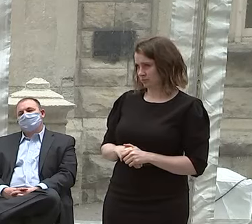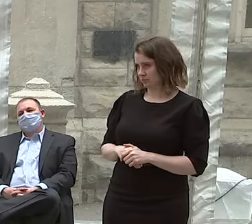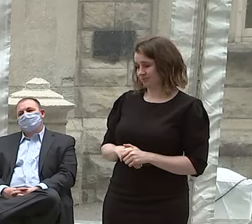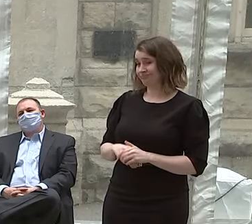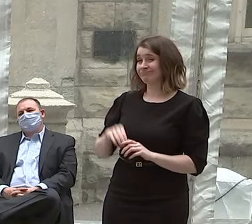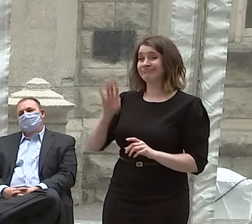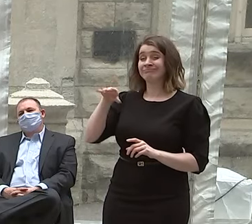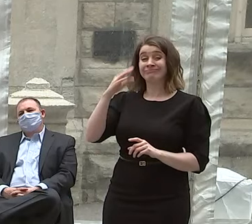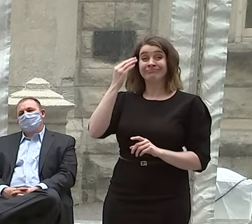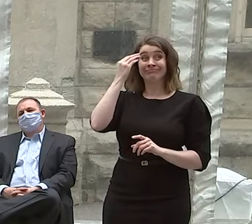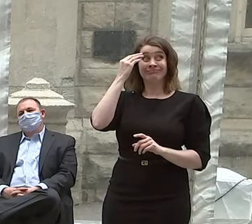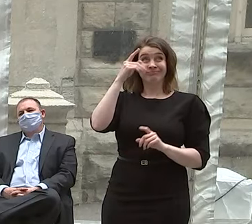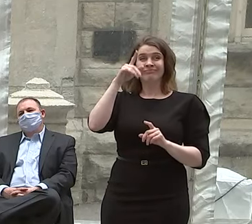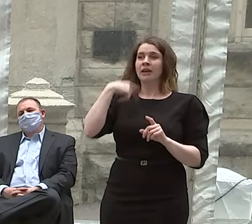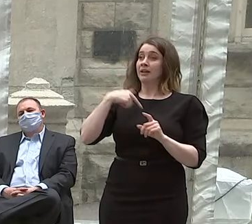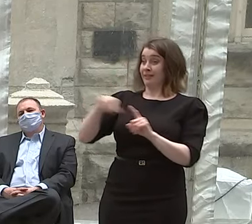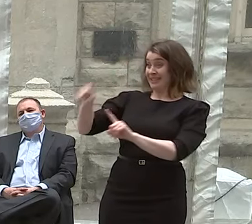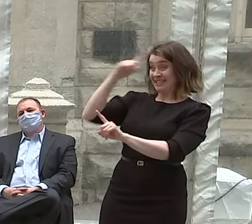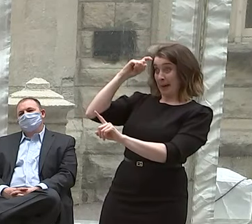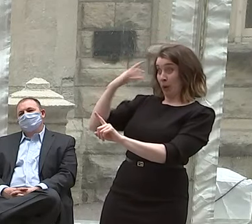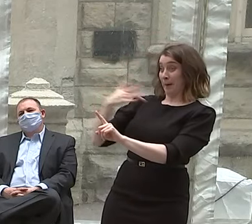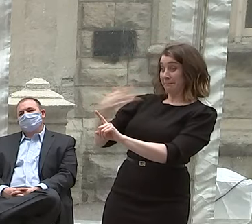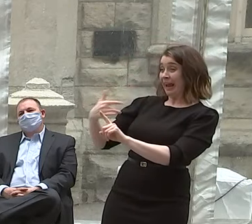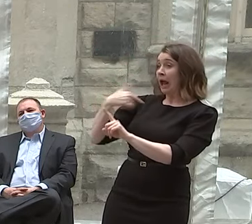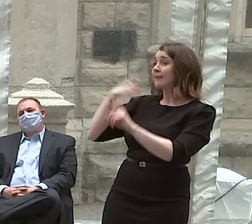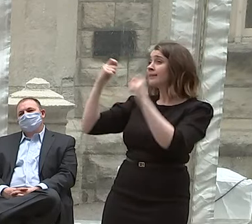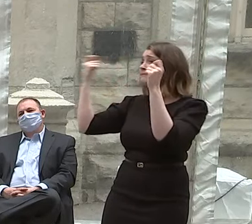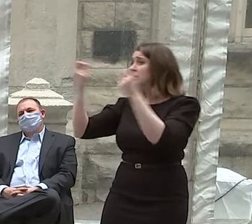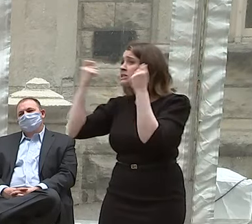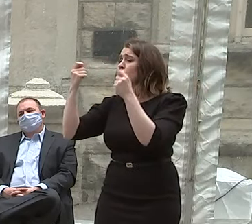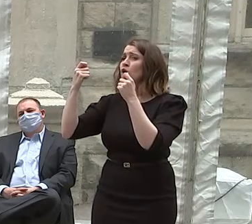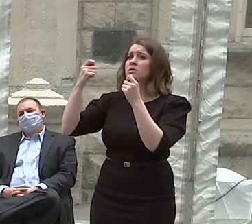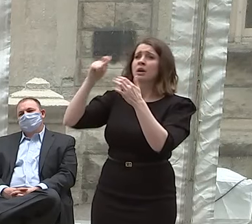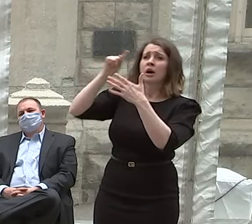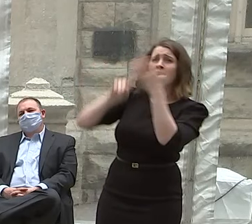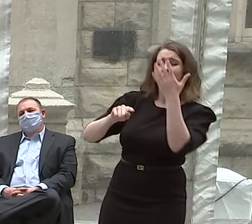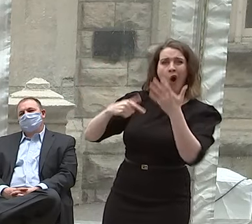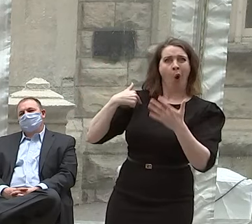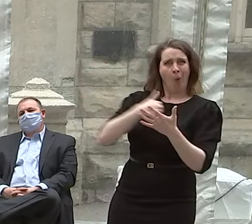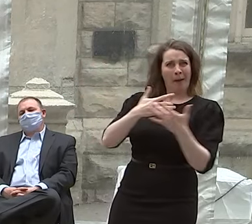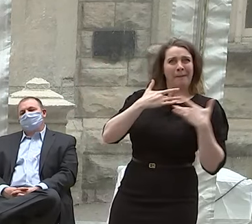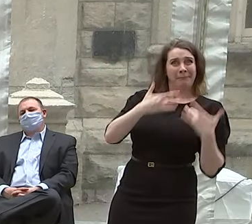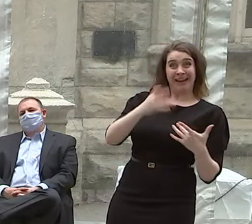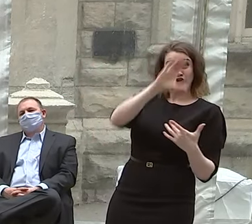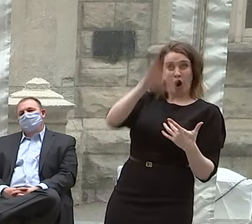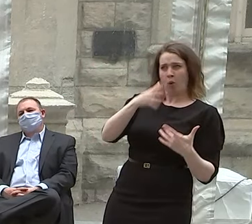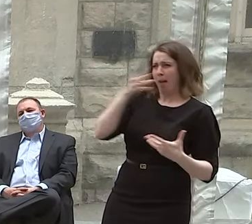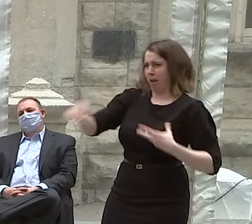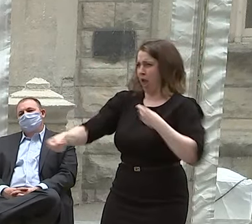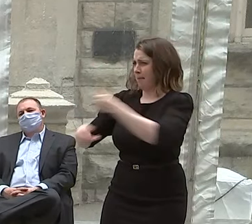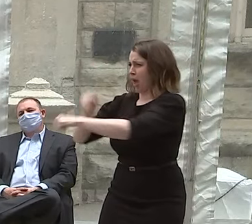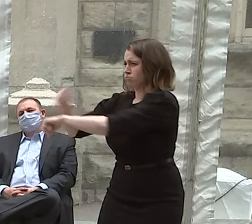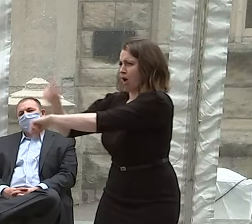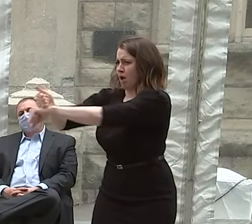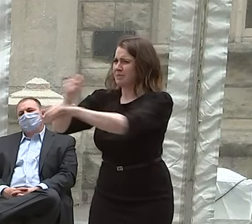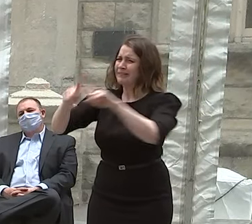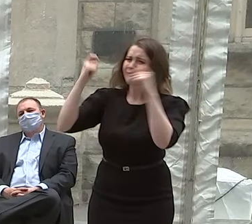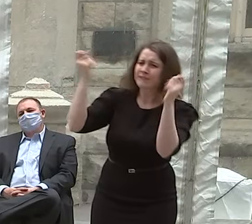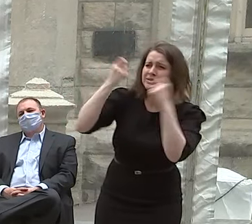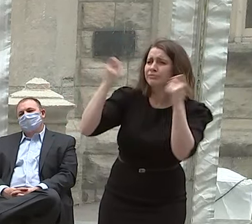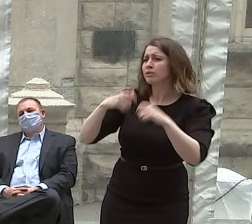summer festivals be used for emergency assistance for undocumented and unbanked residents. Mayor, can you